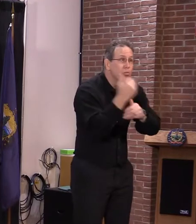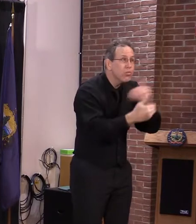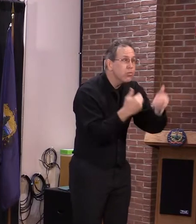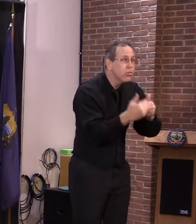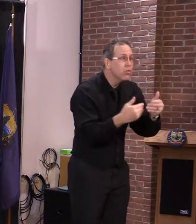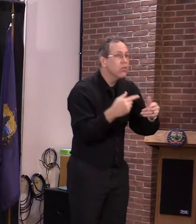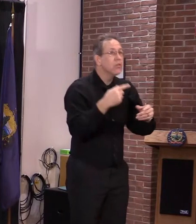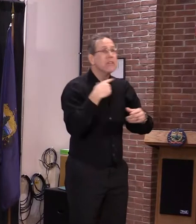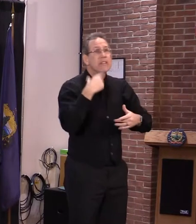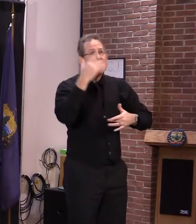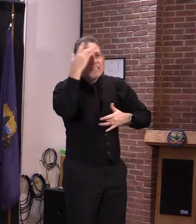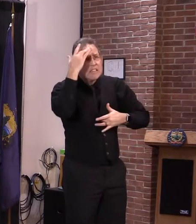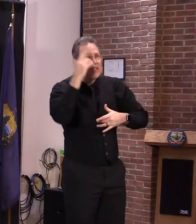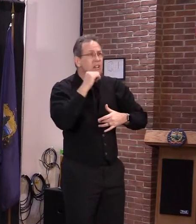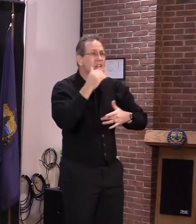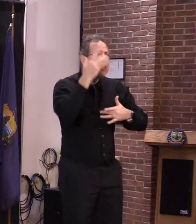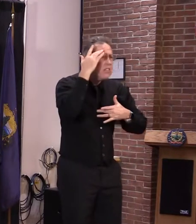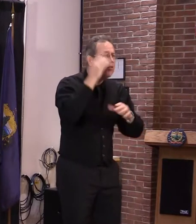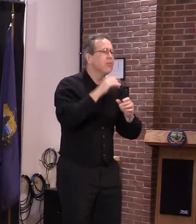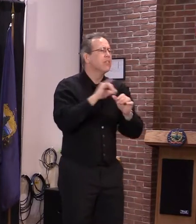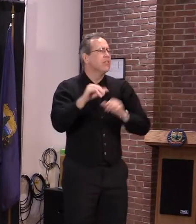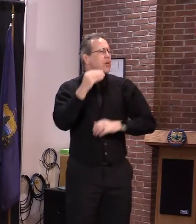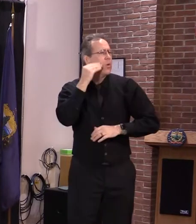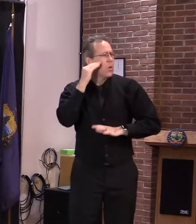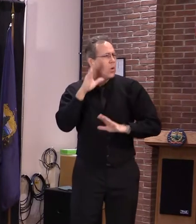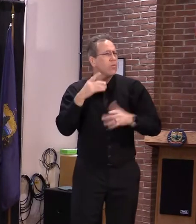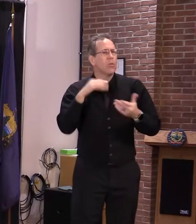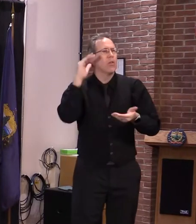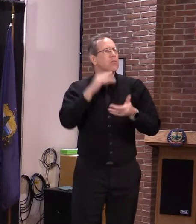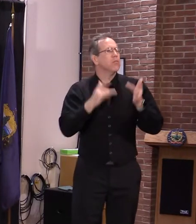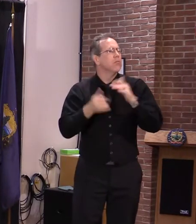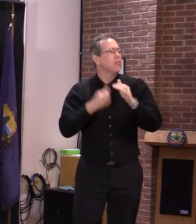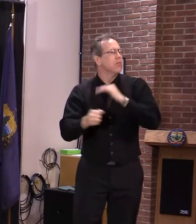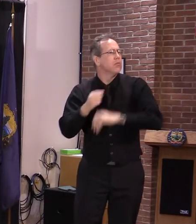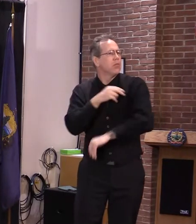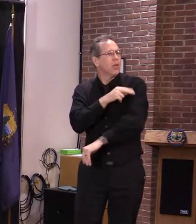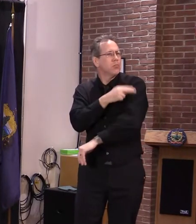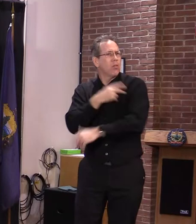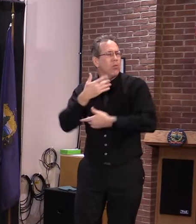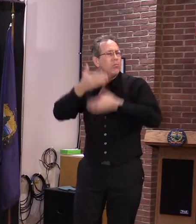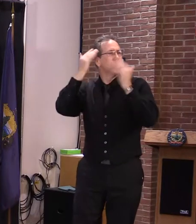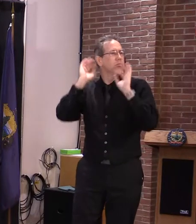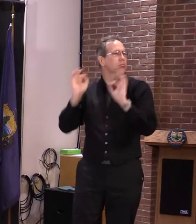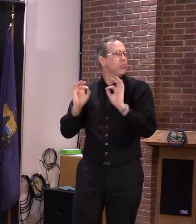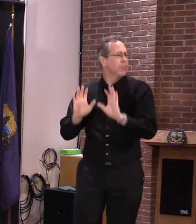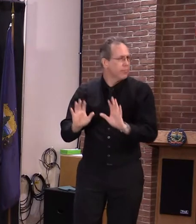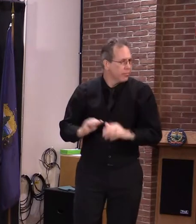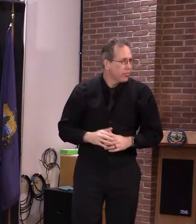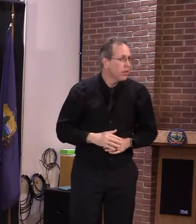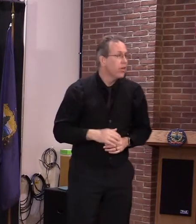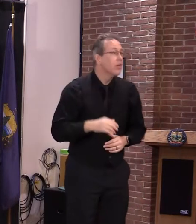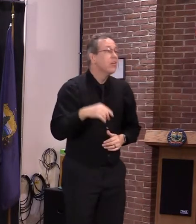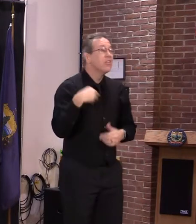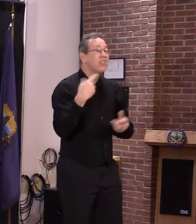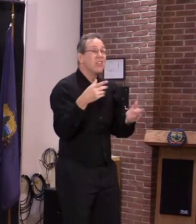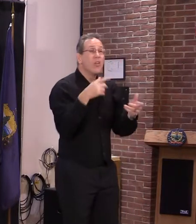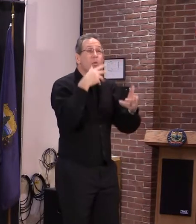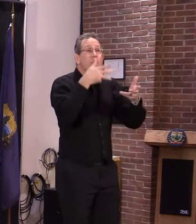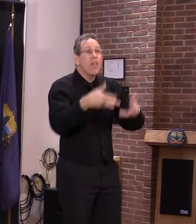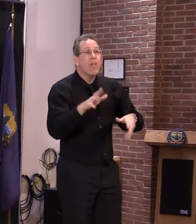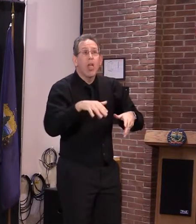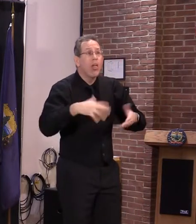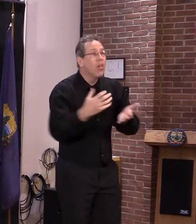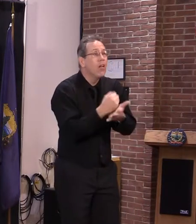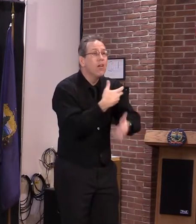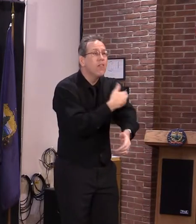hospital. And even though we lead the country, there's still about 200,000 Vermonters who are eligible for a